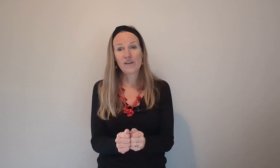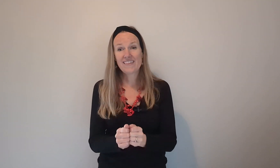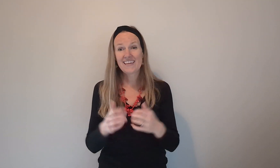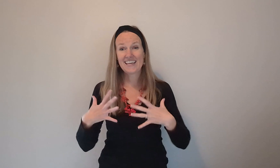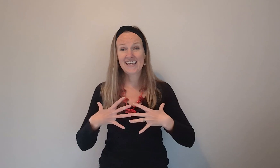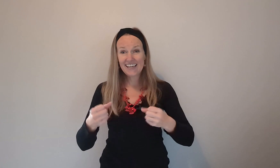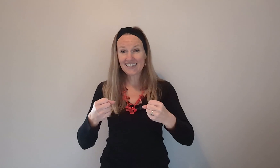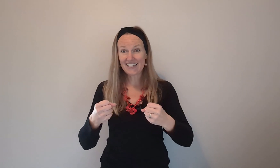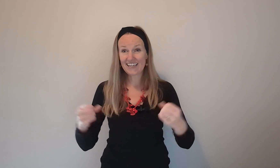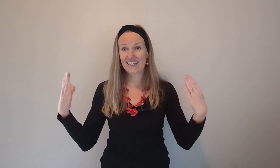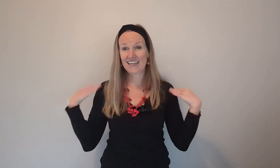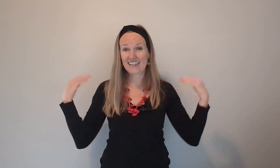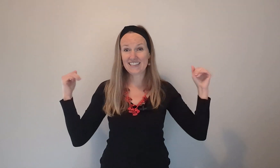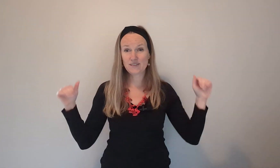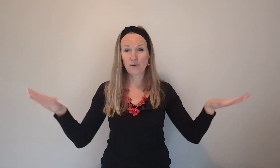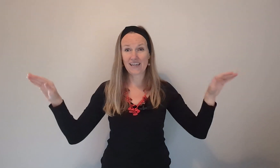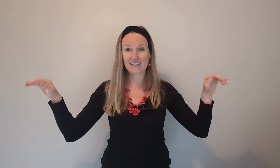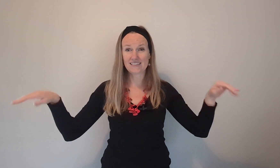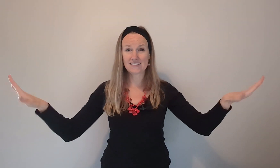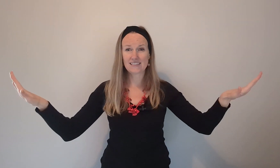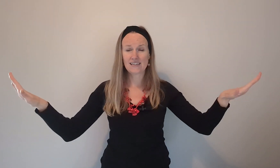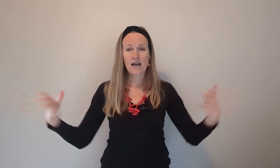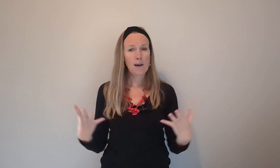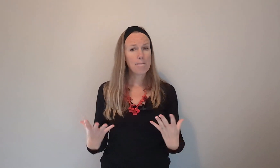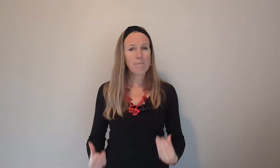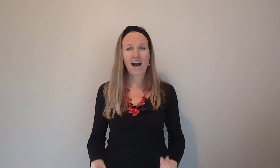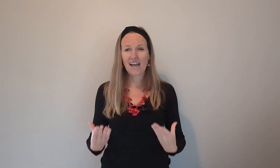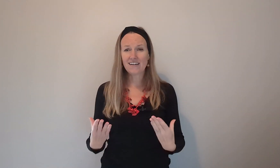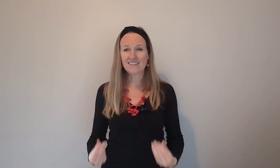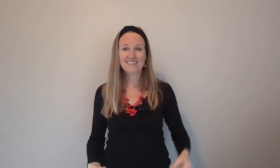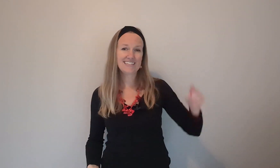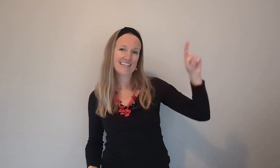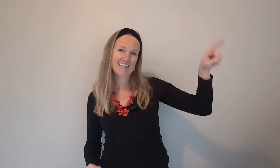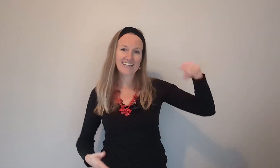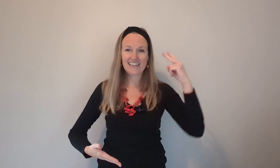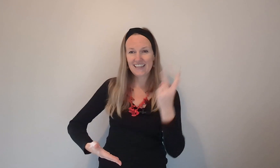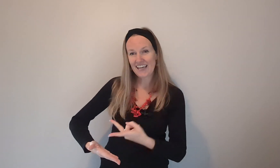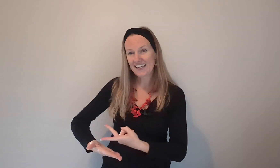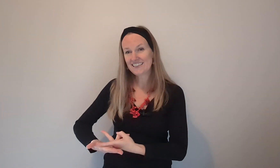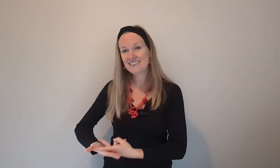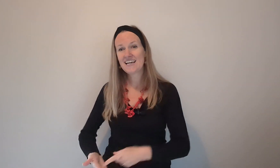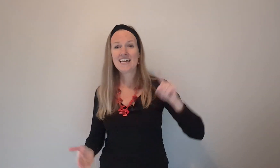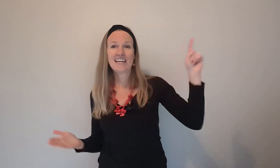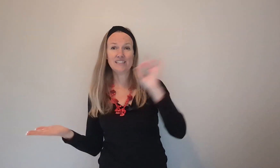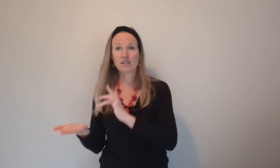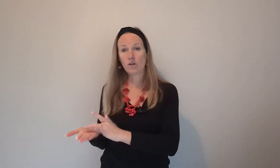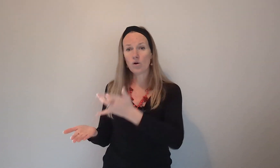with healing in his wings. Mild he lays his